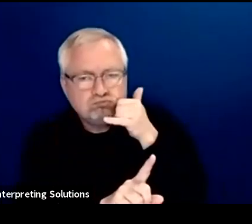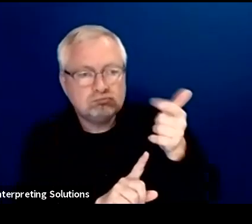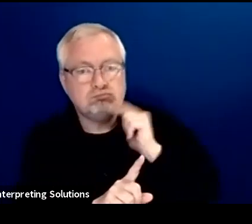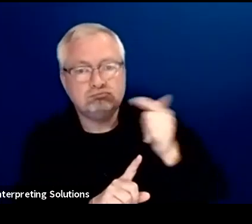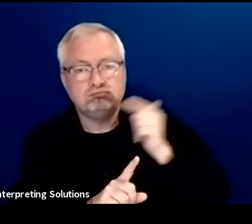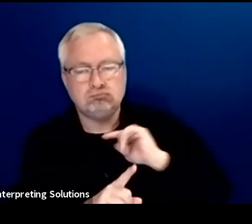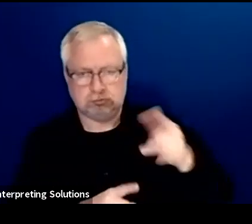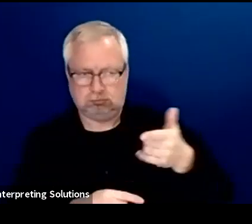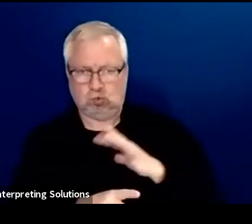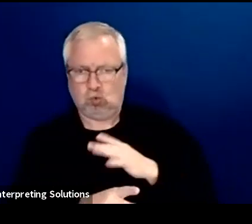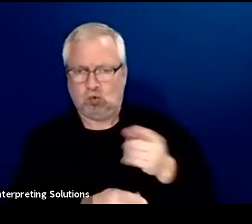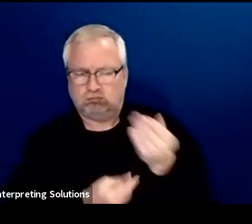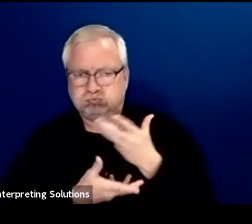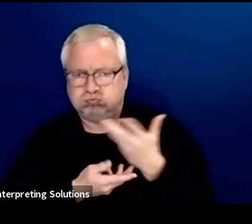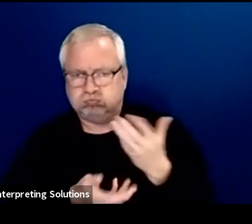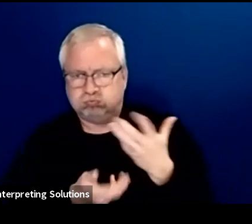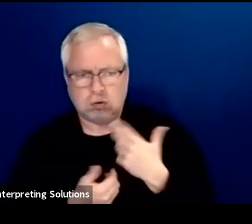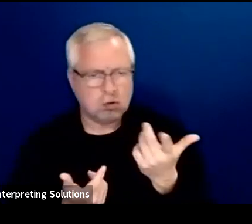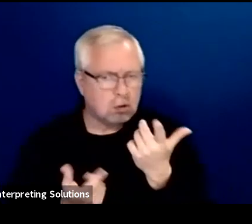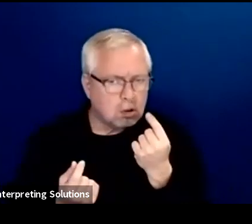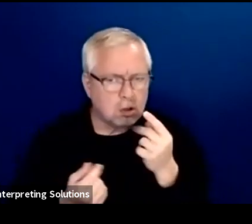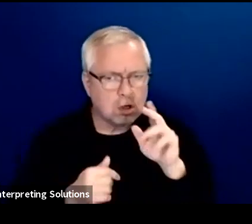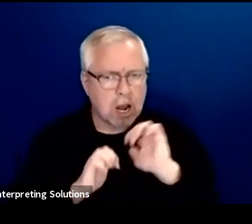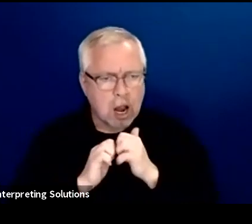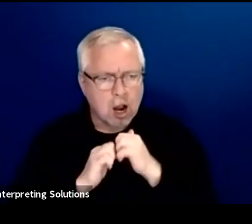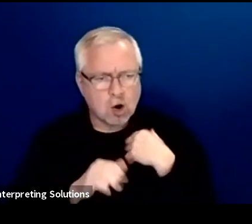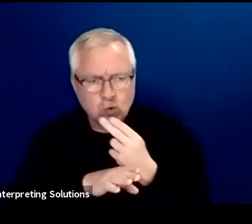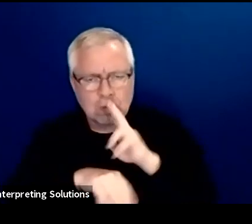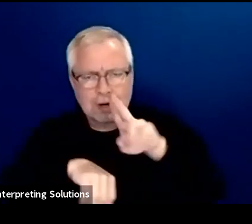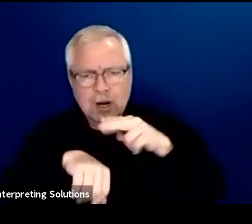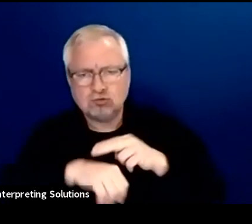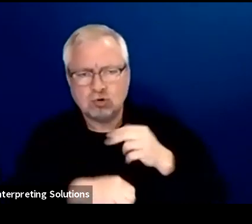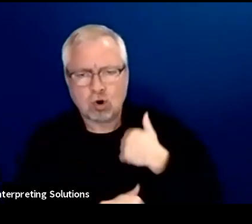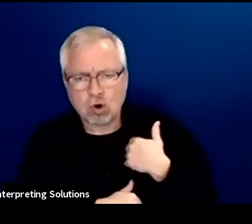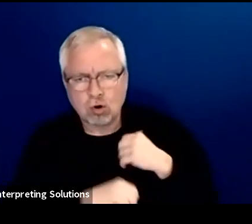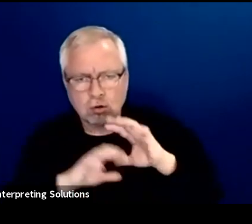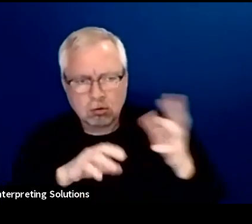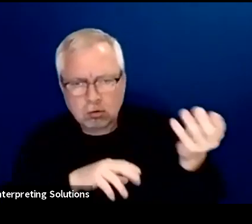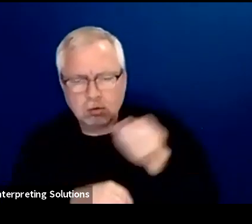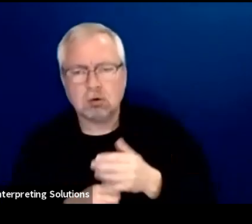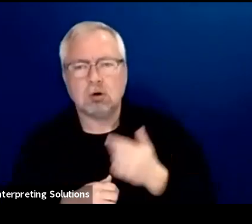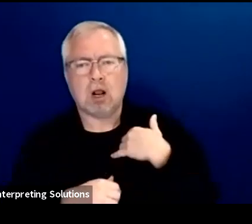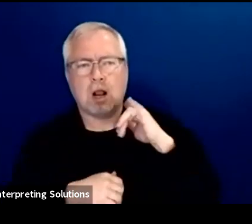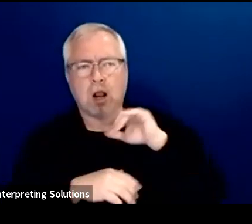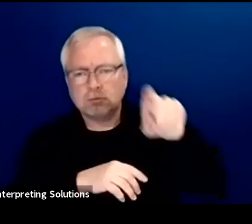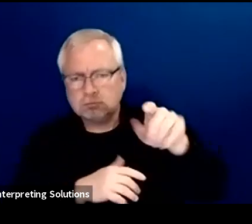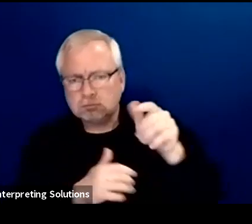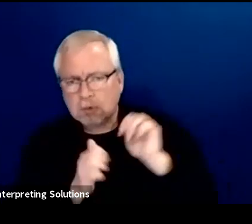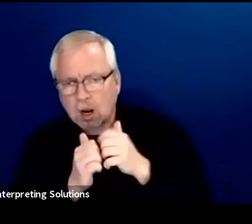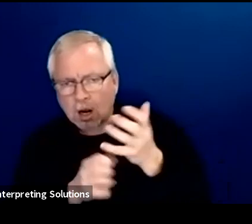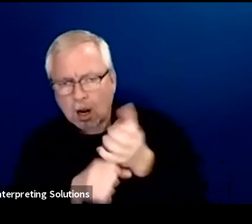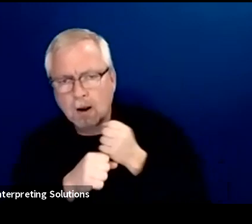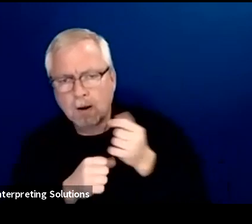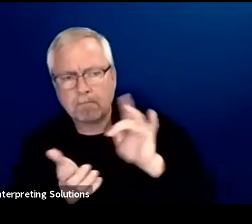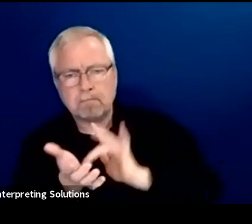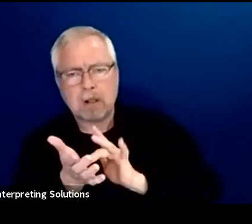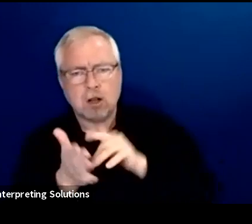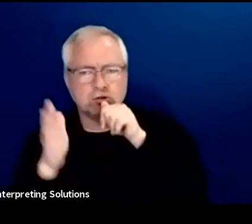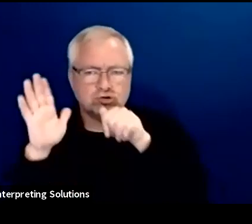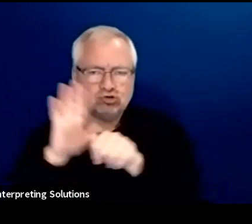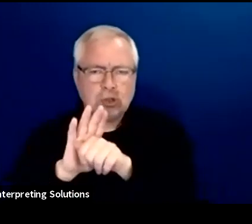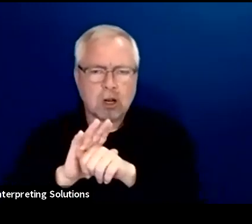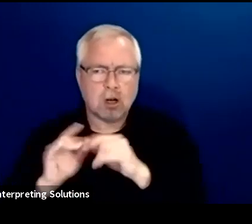of the National Guard and a request that we're currently working on to get approval of our medical sheltering plan. My key